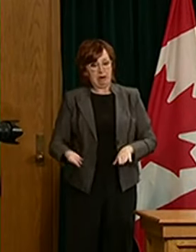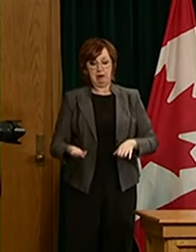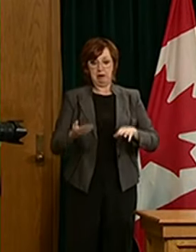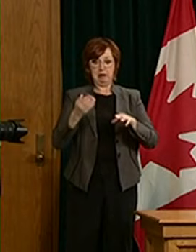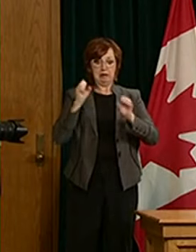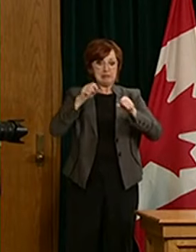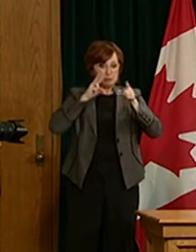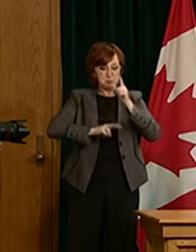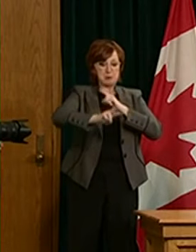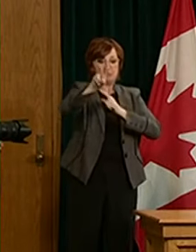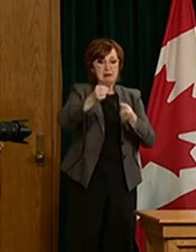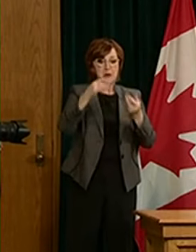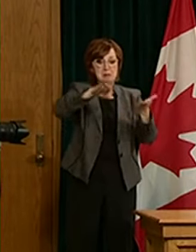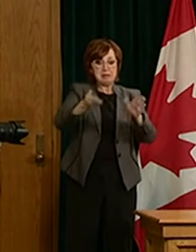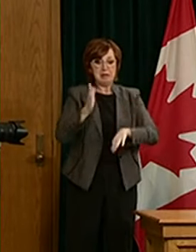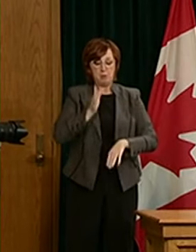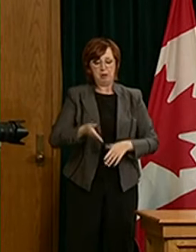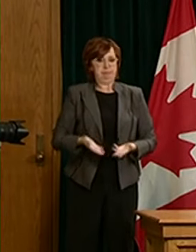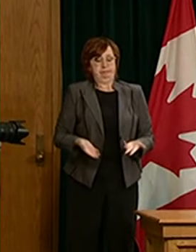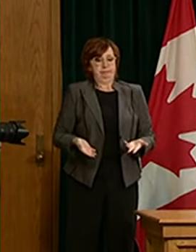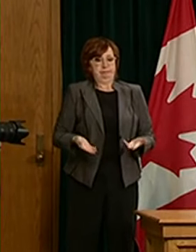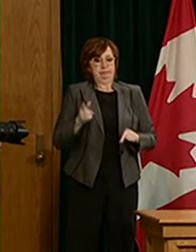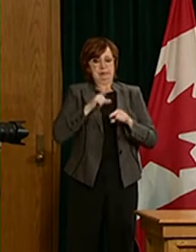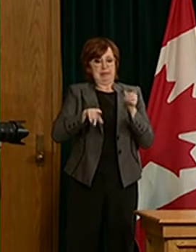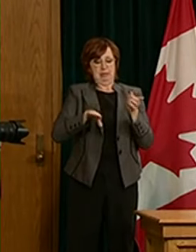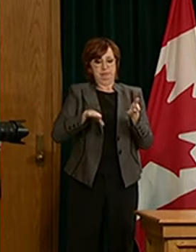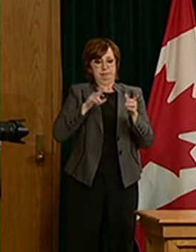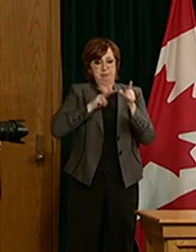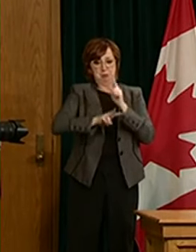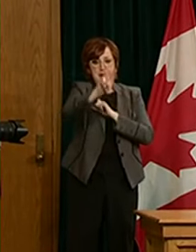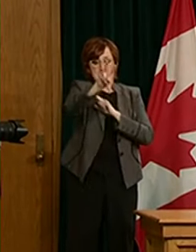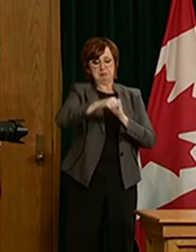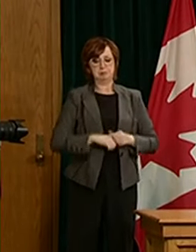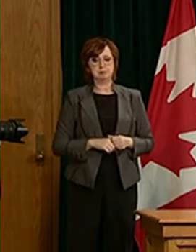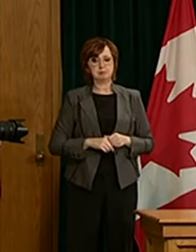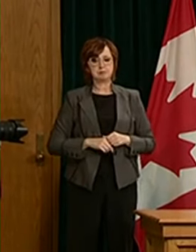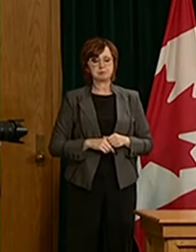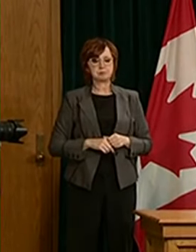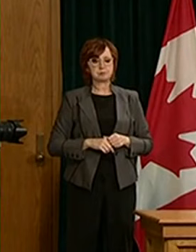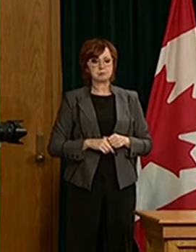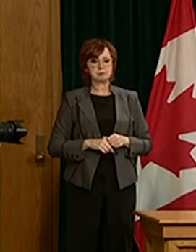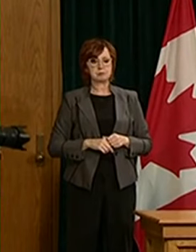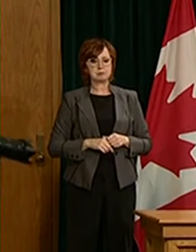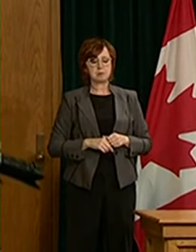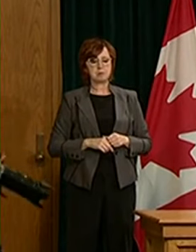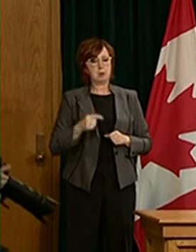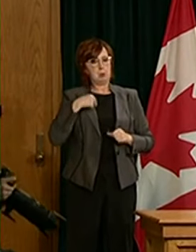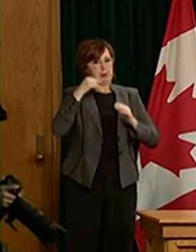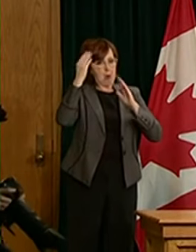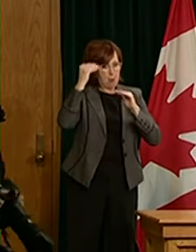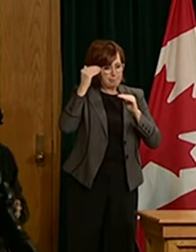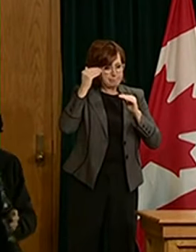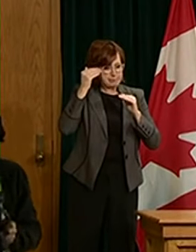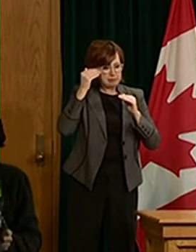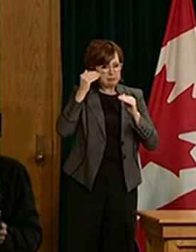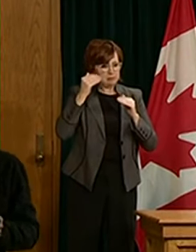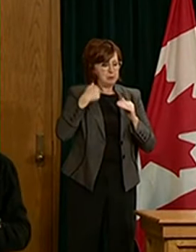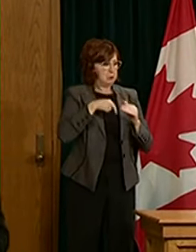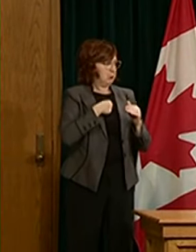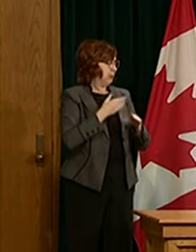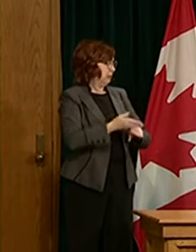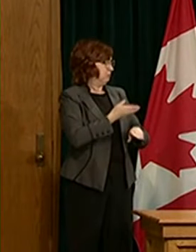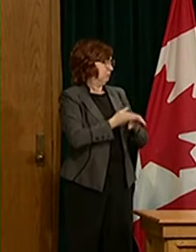this curve. And of course, our anticipation and our hope is that we are doing even better than this.